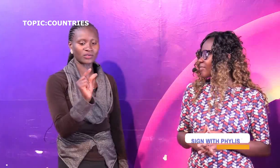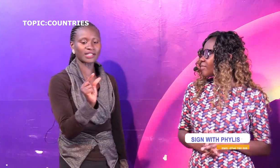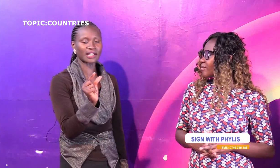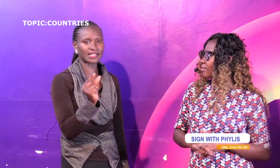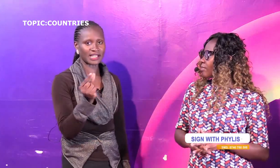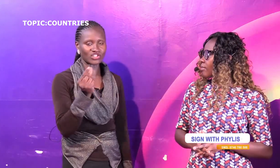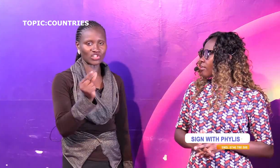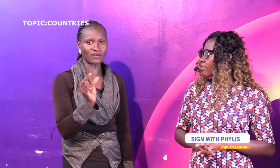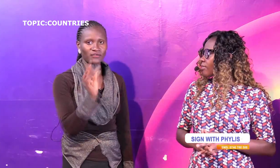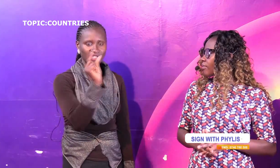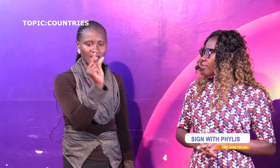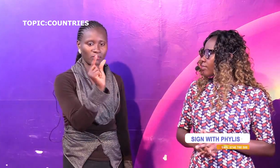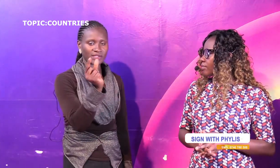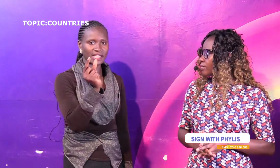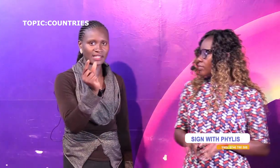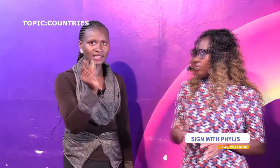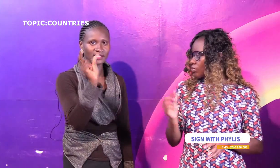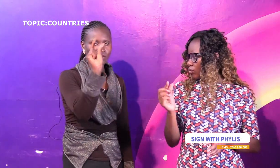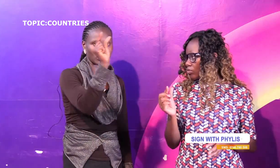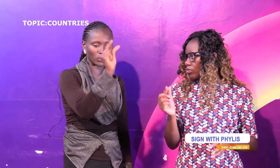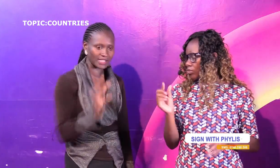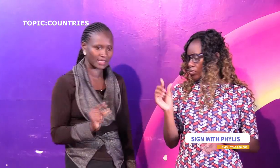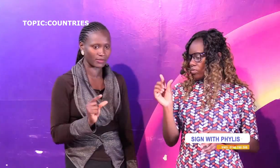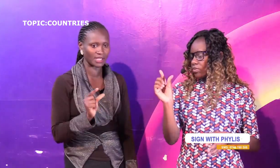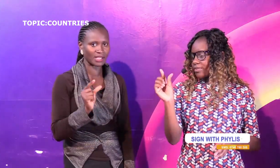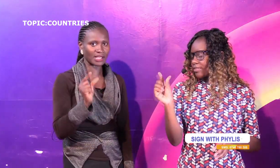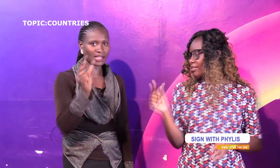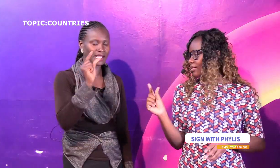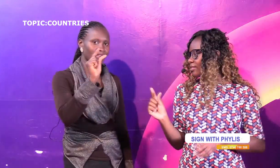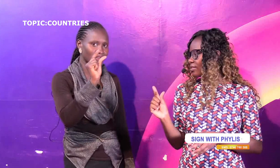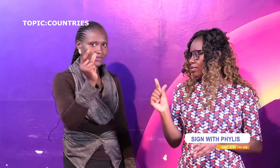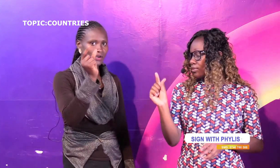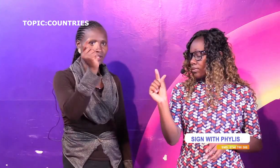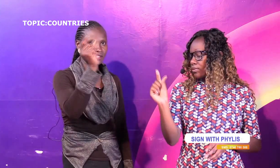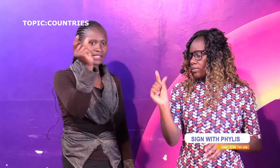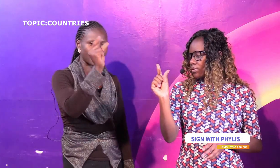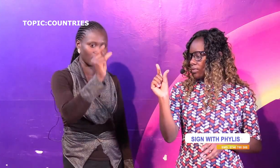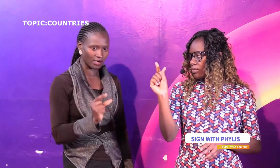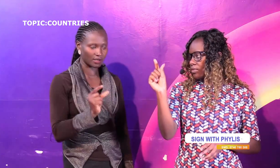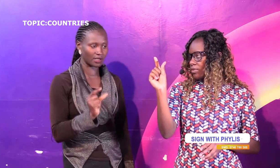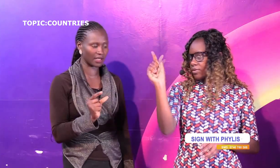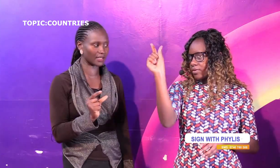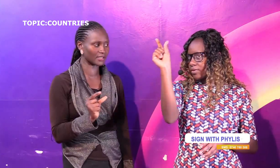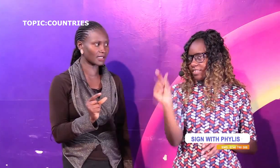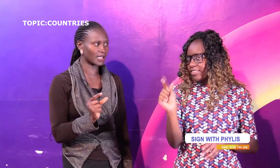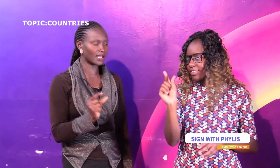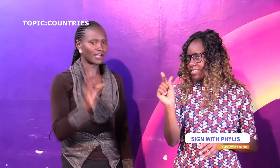letter G, facing upward like this. So you're drawing something like a river or a zigzag like this.